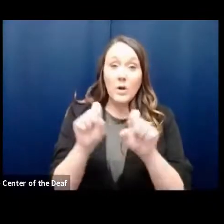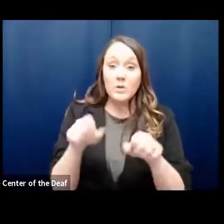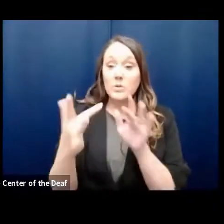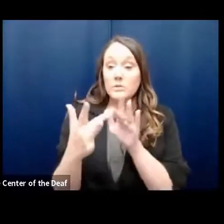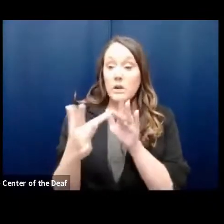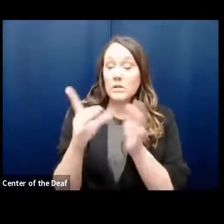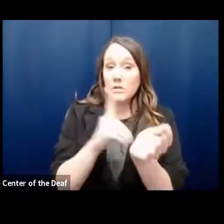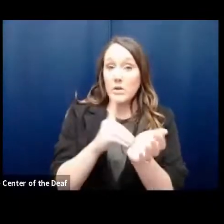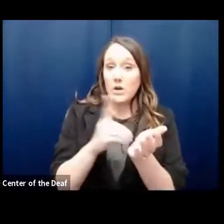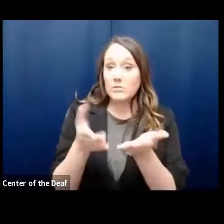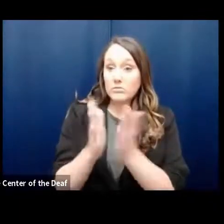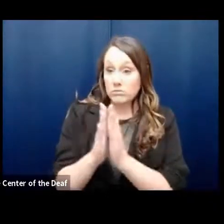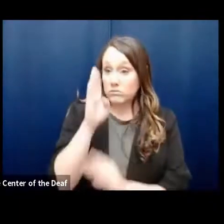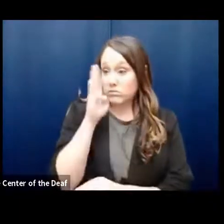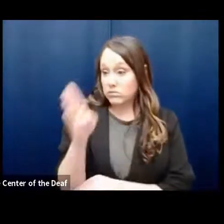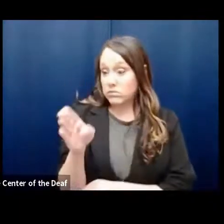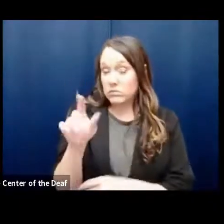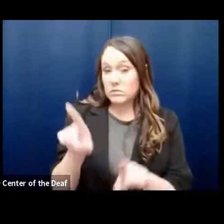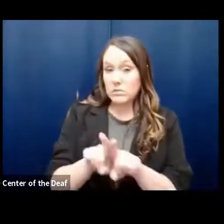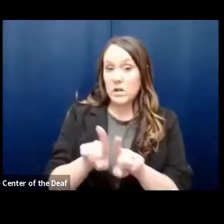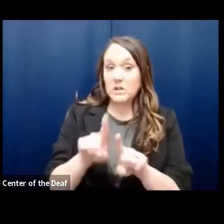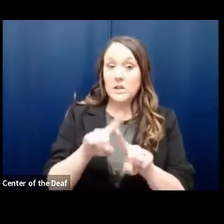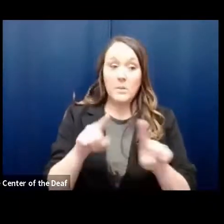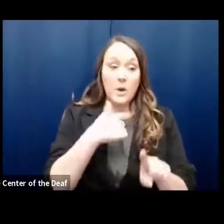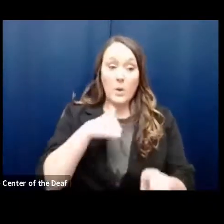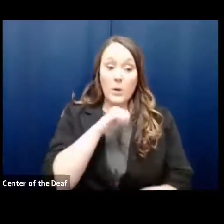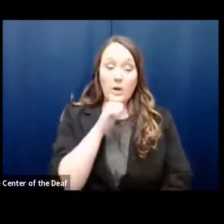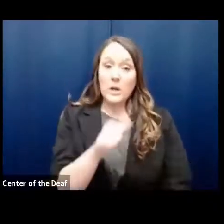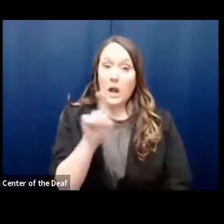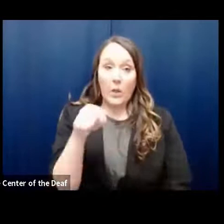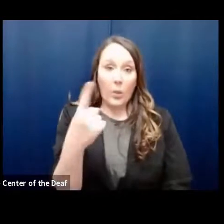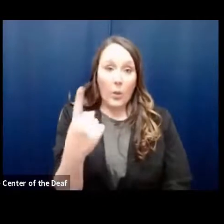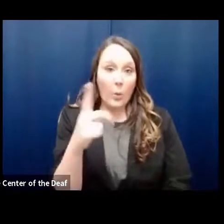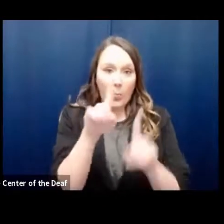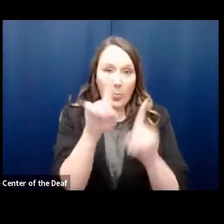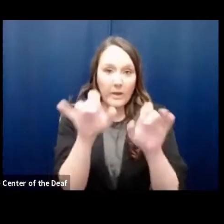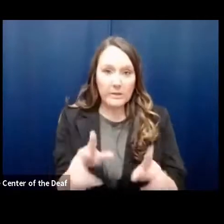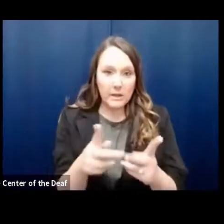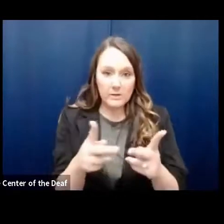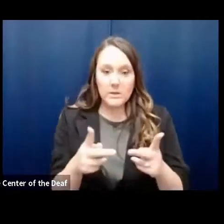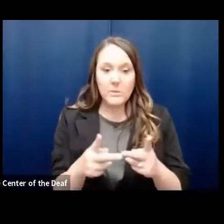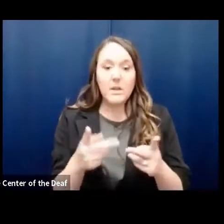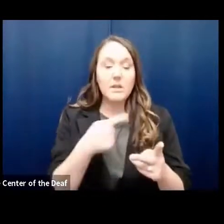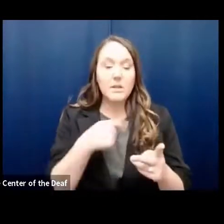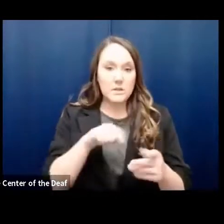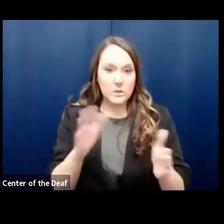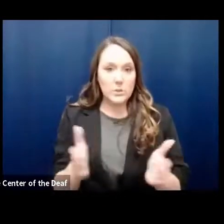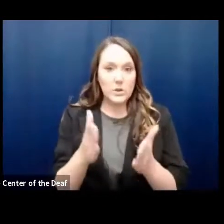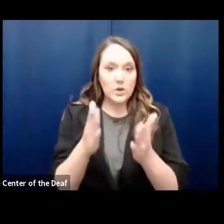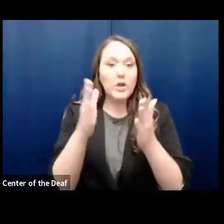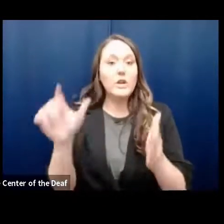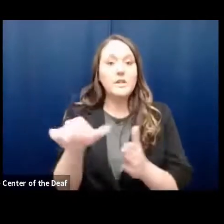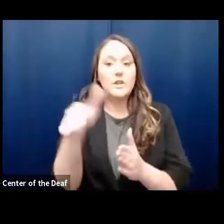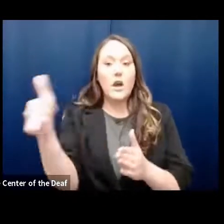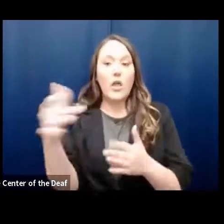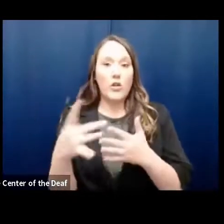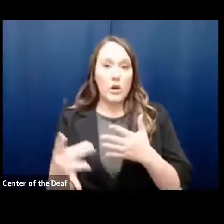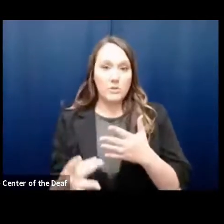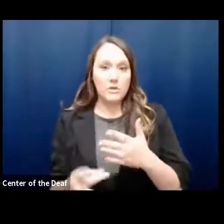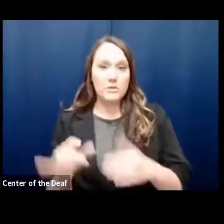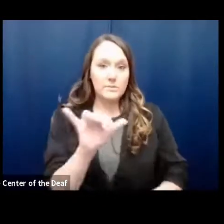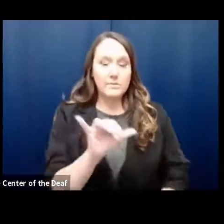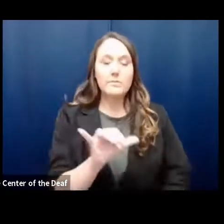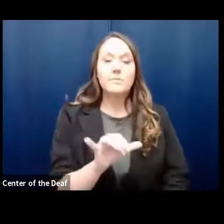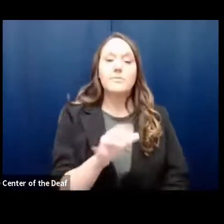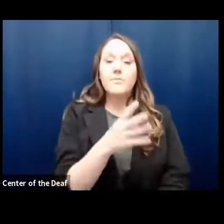well. But we are by far not the only testing show in town, and do encourage people to look at those other options as well. Oh,